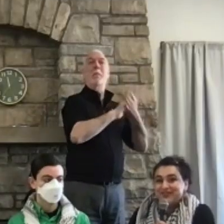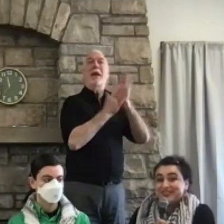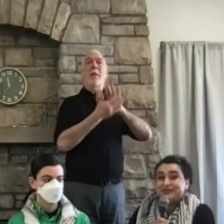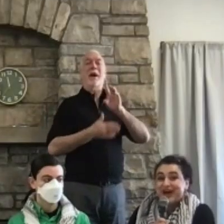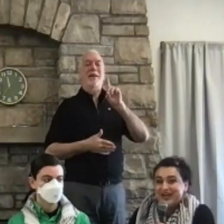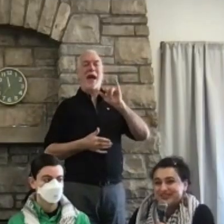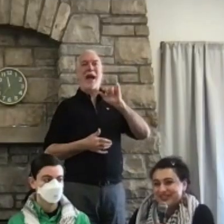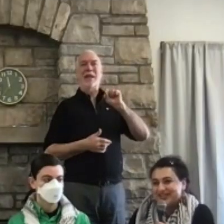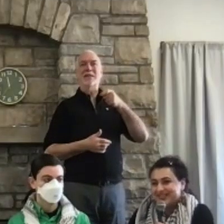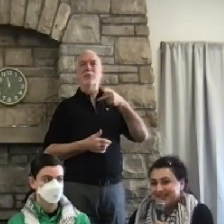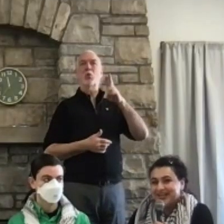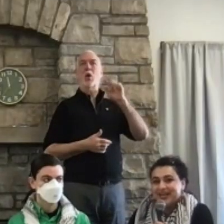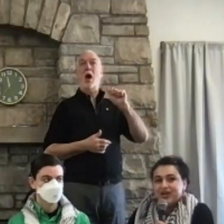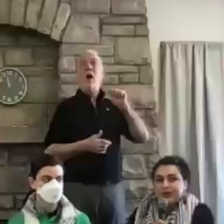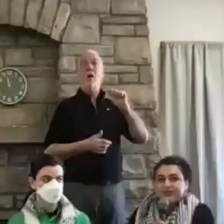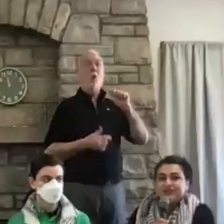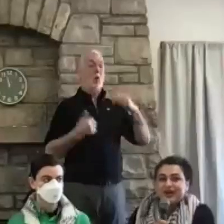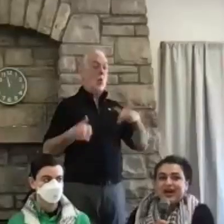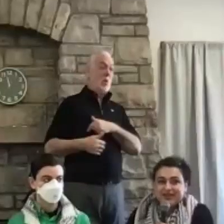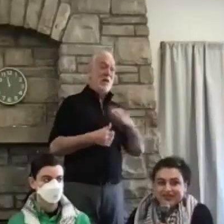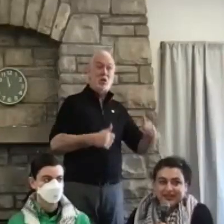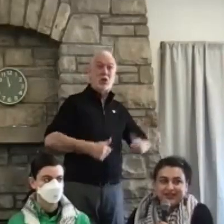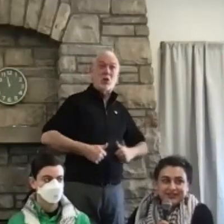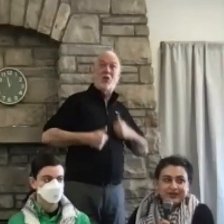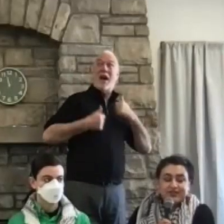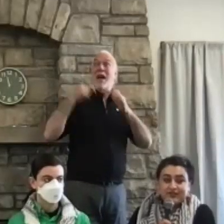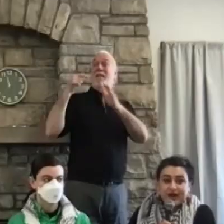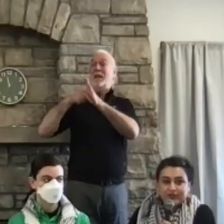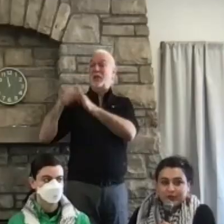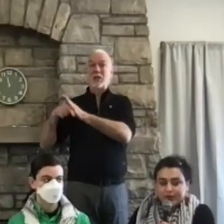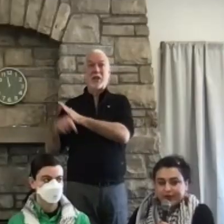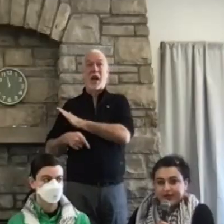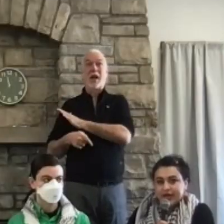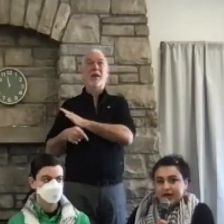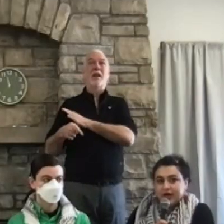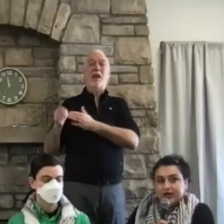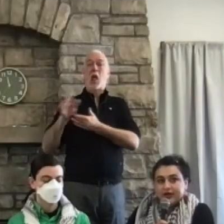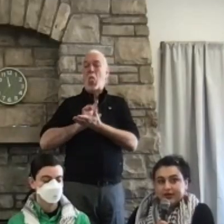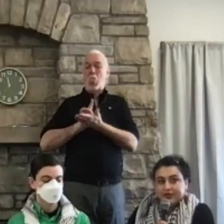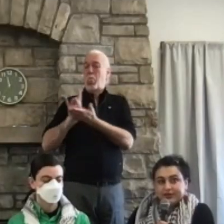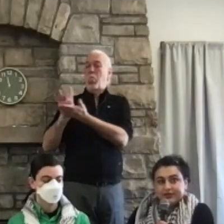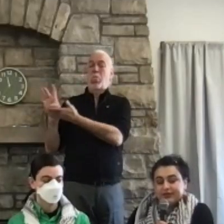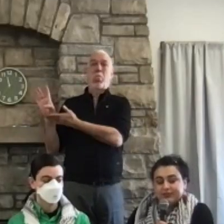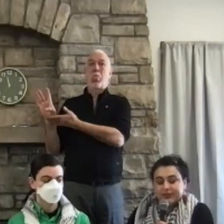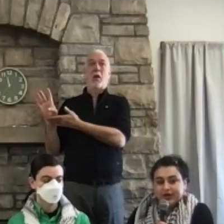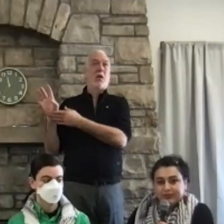US who have survived a genocide, who have survived ethnic cleansing, who have survived war-torn